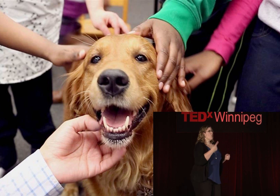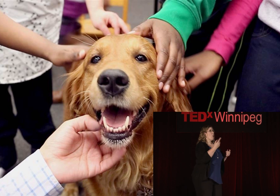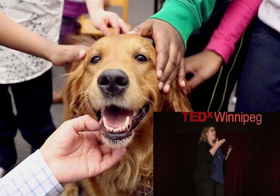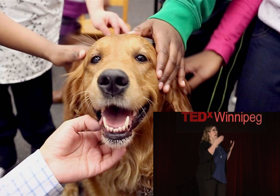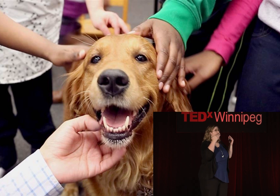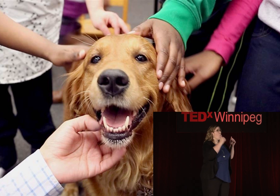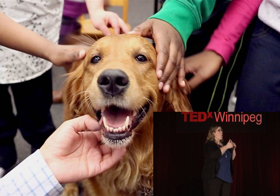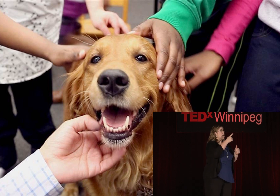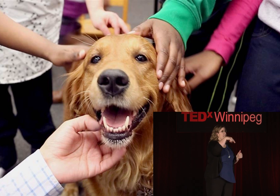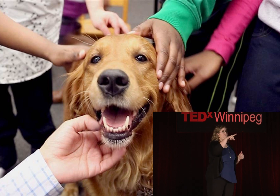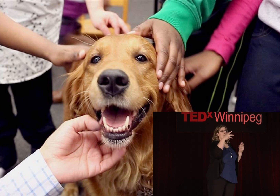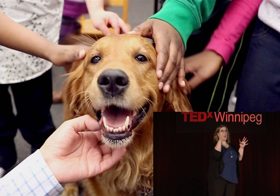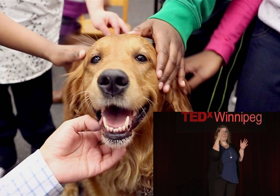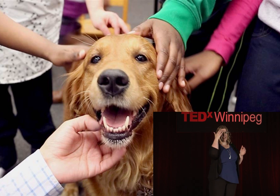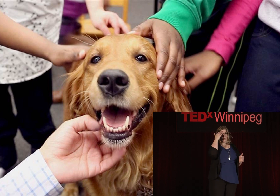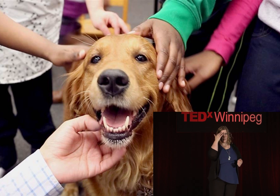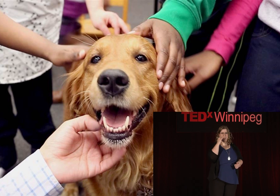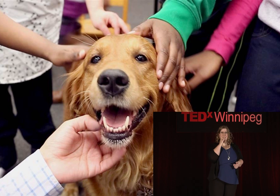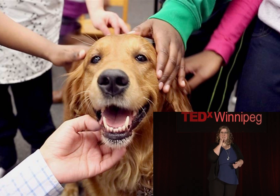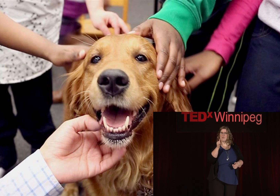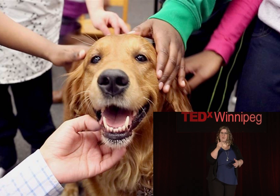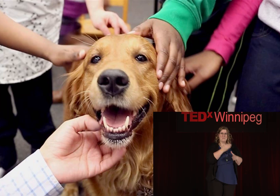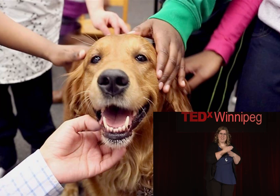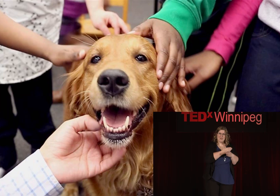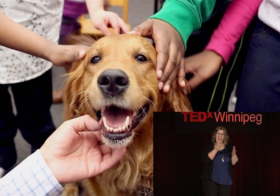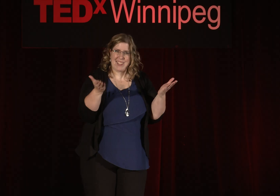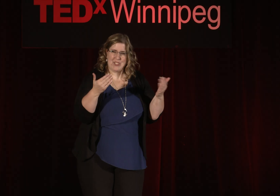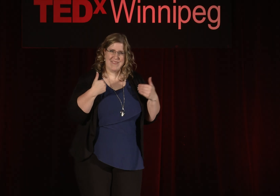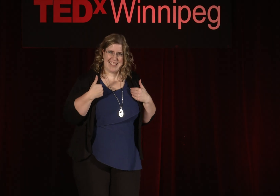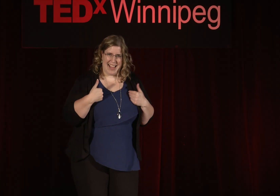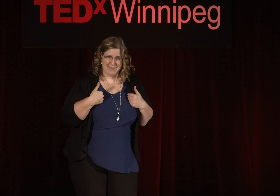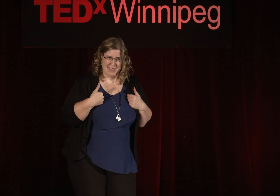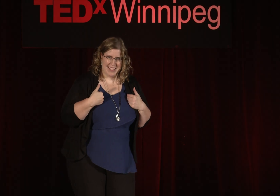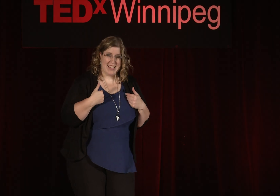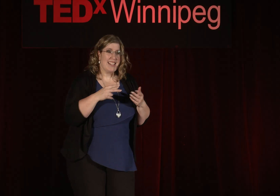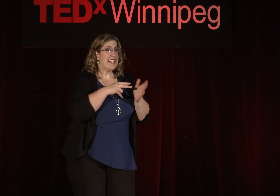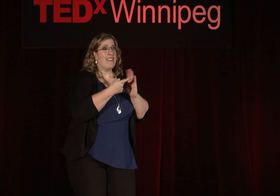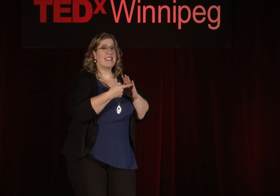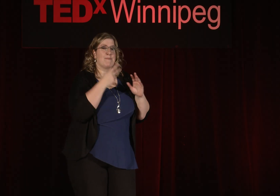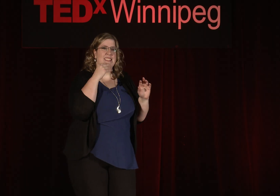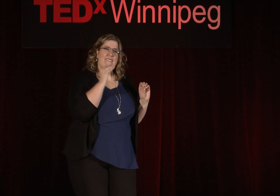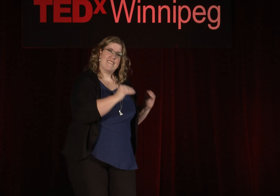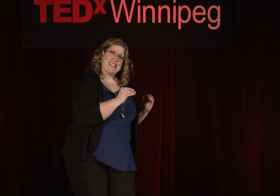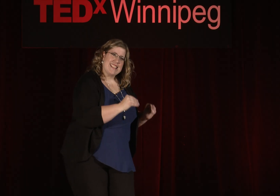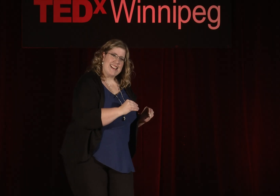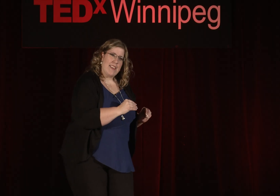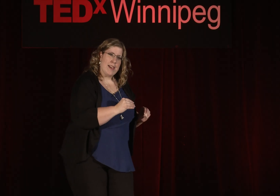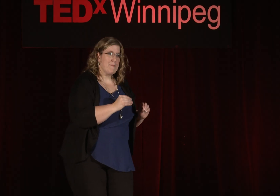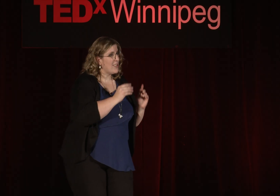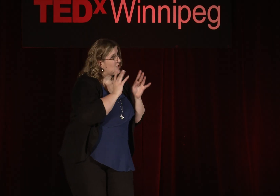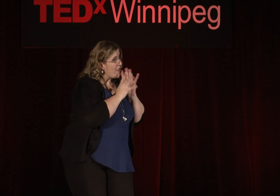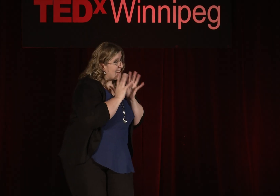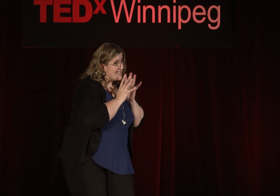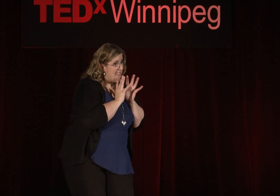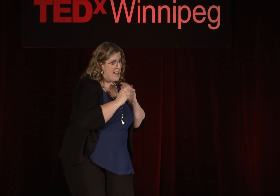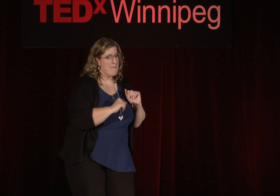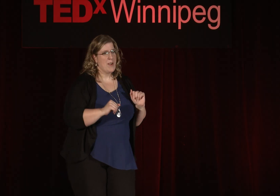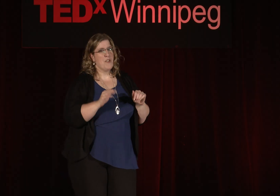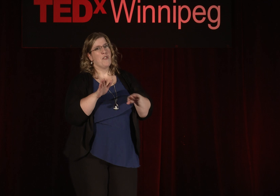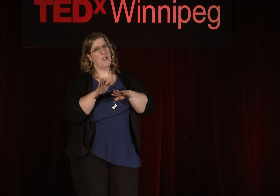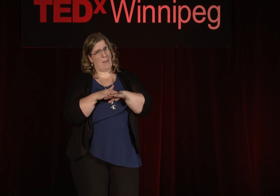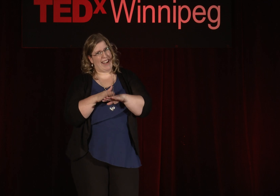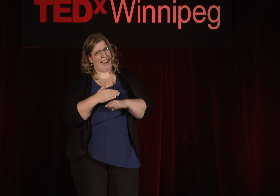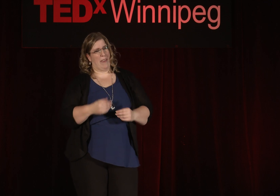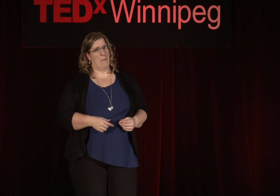One thing I hope most people know about service animals is that you shouldn't distract them, and this includes feeding them, talking to them, and petting